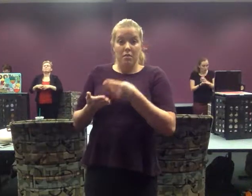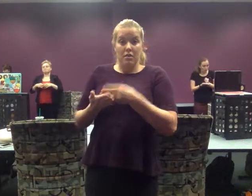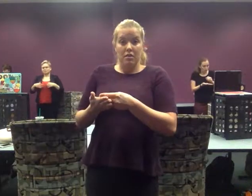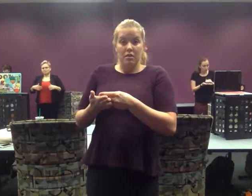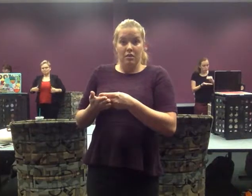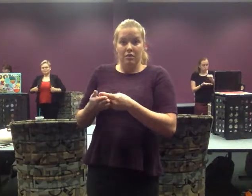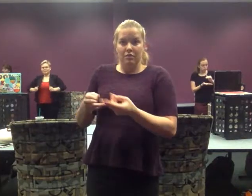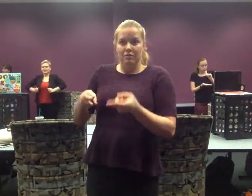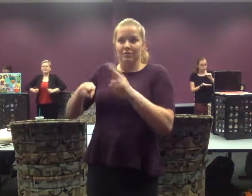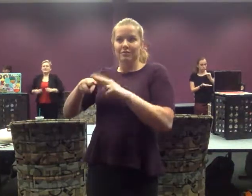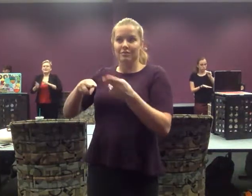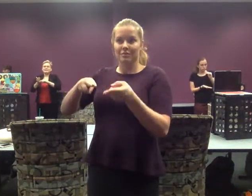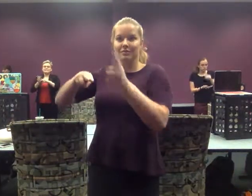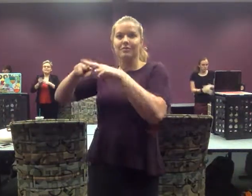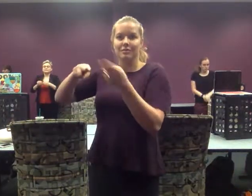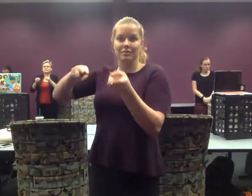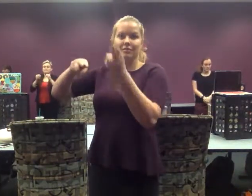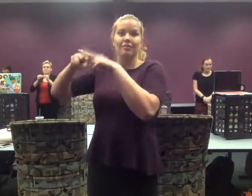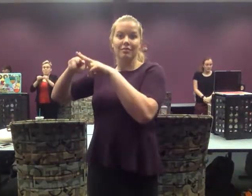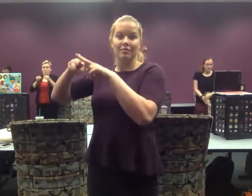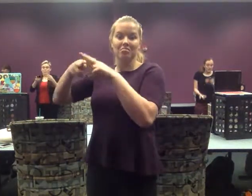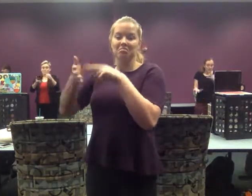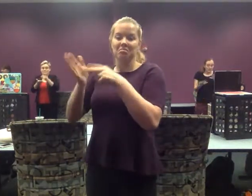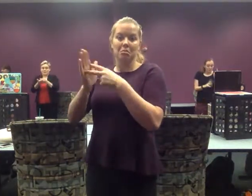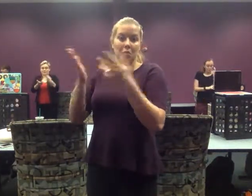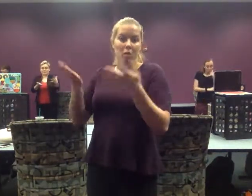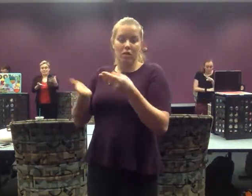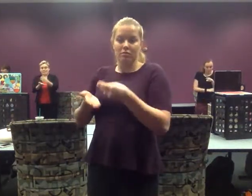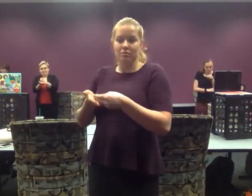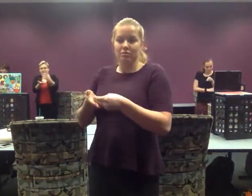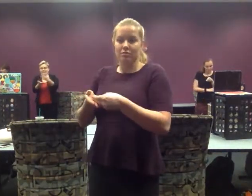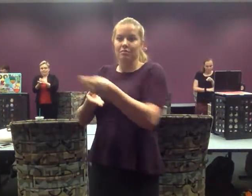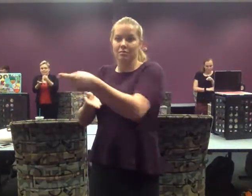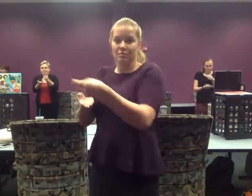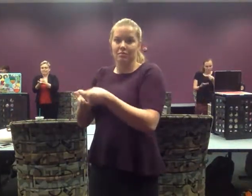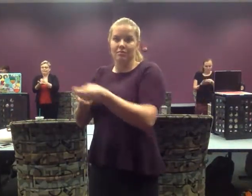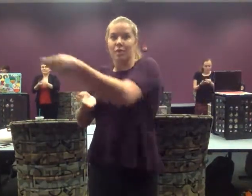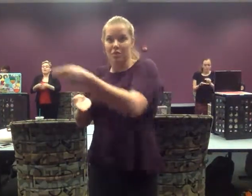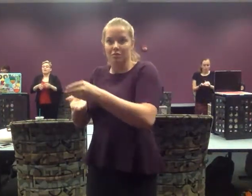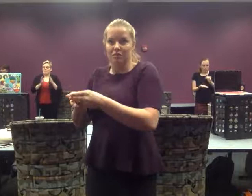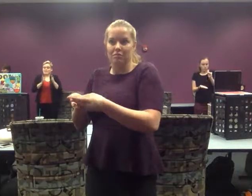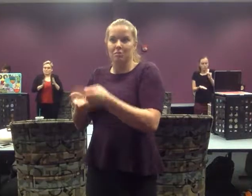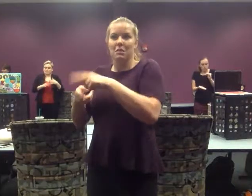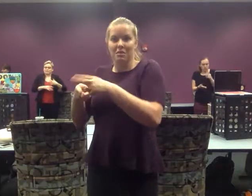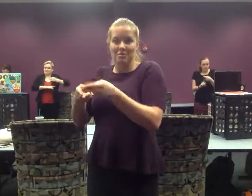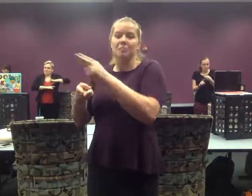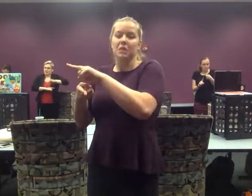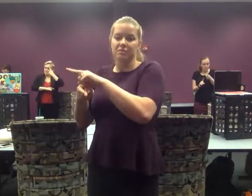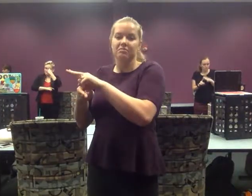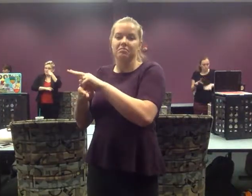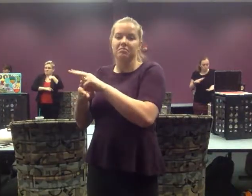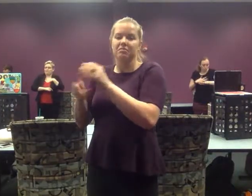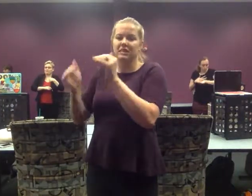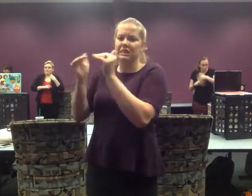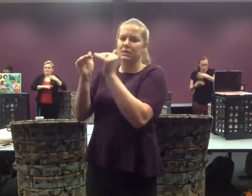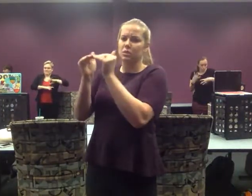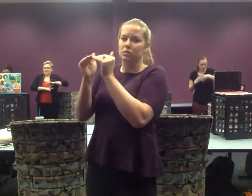say, in recognition of the fact that that person is profiting from the culture of the society more than others. So they would have